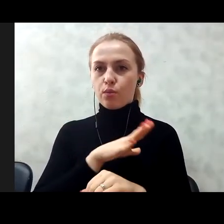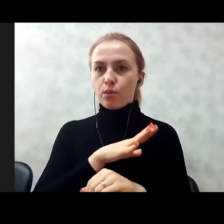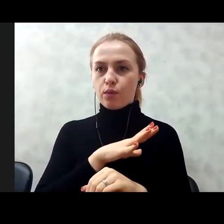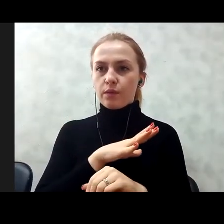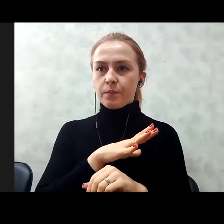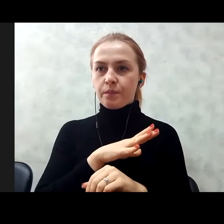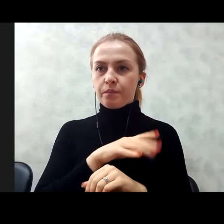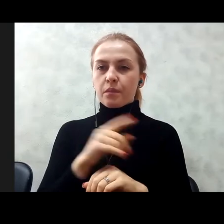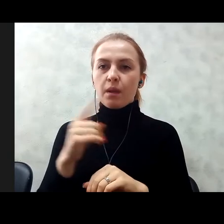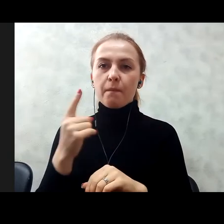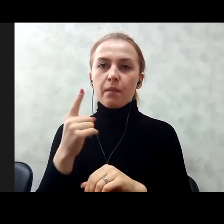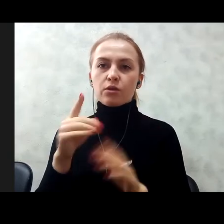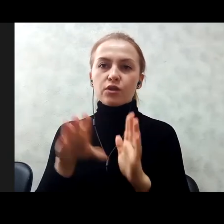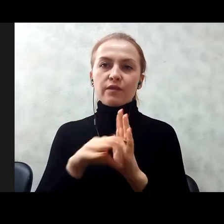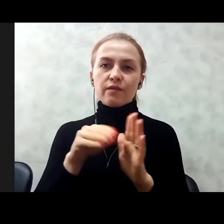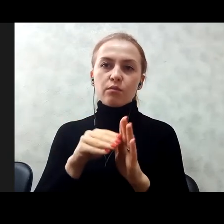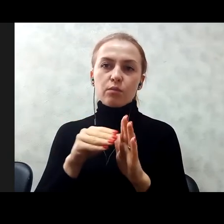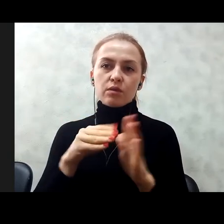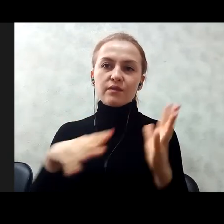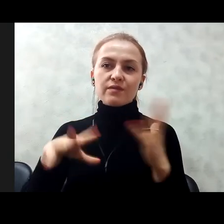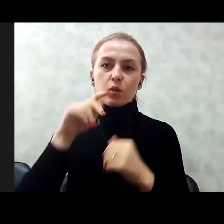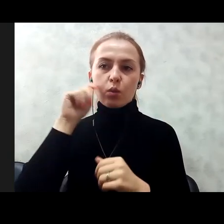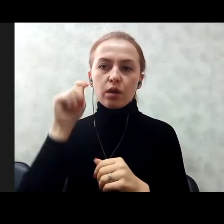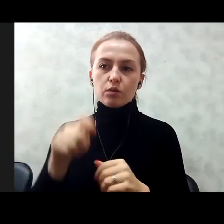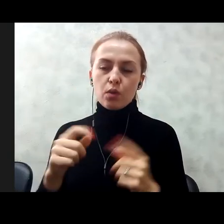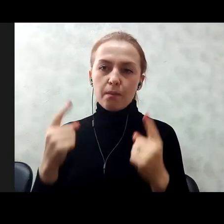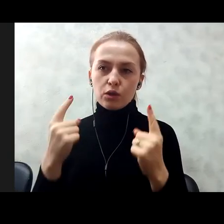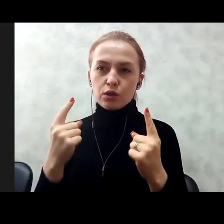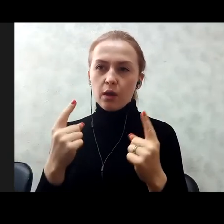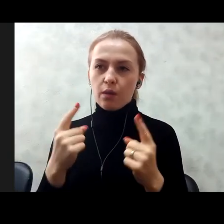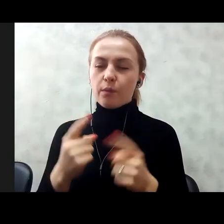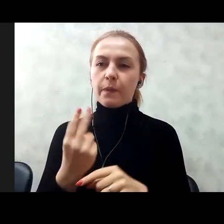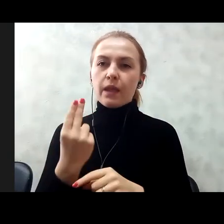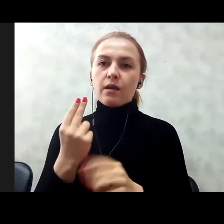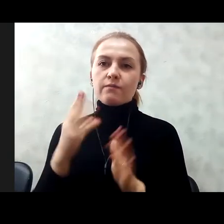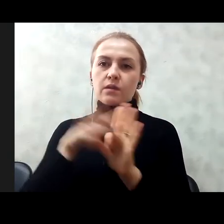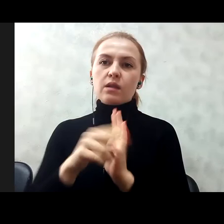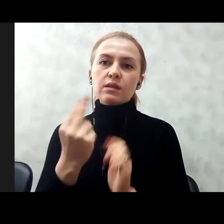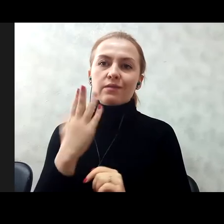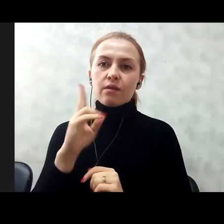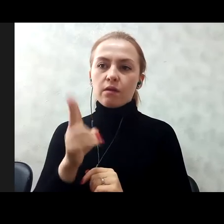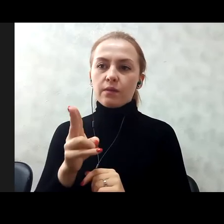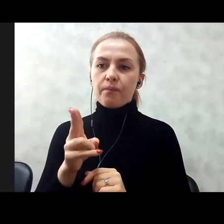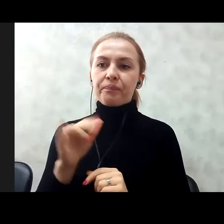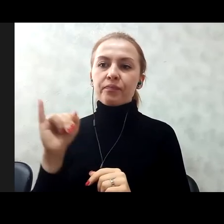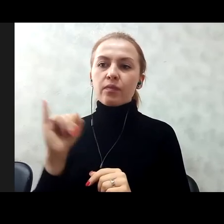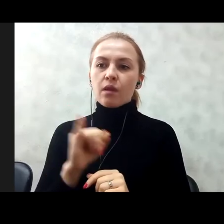this was the first instance of elections that the new